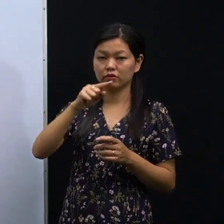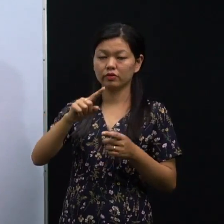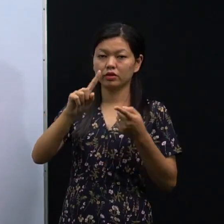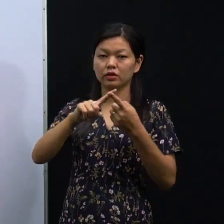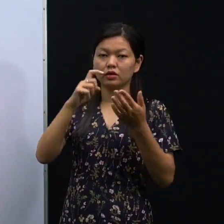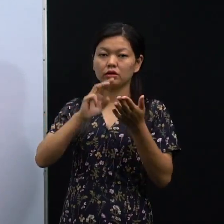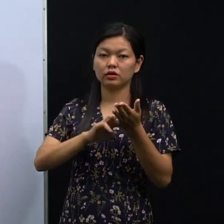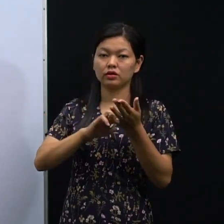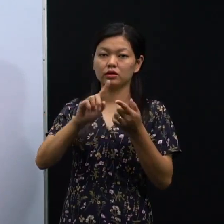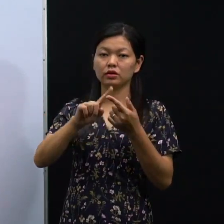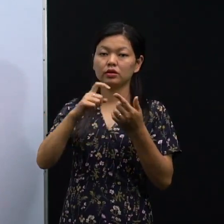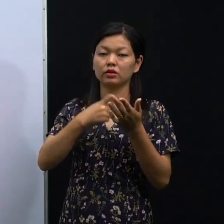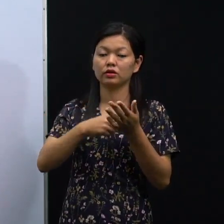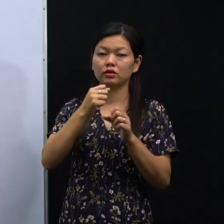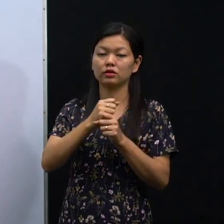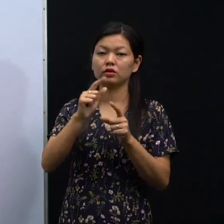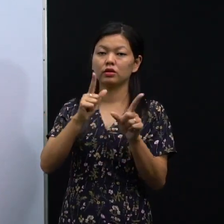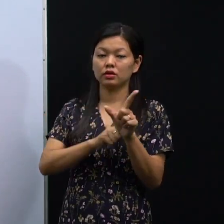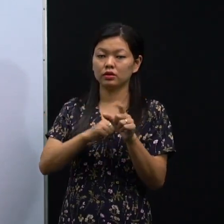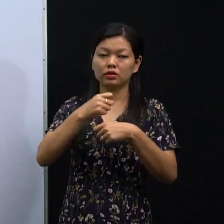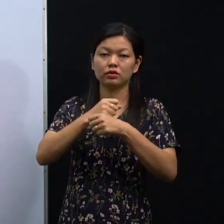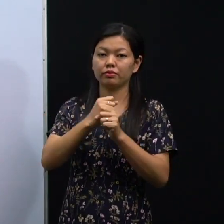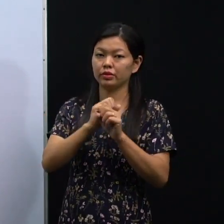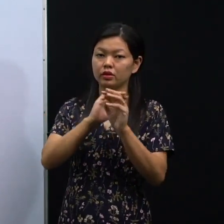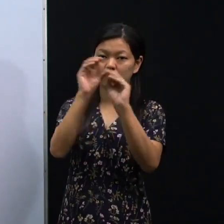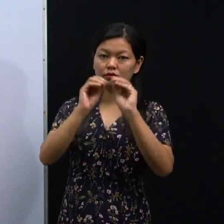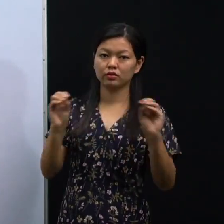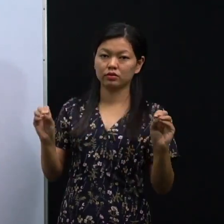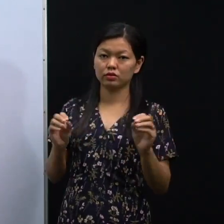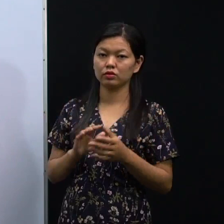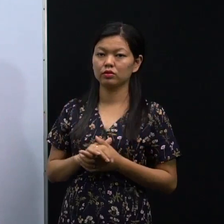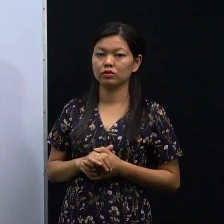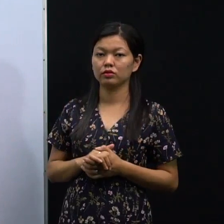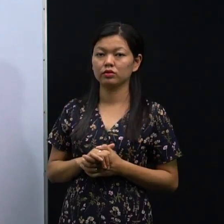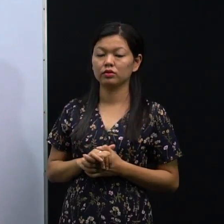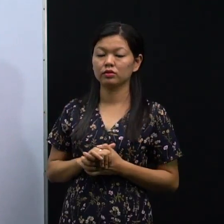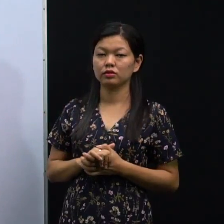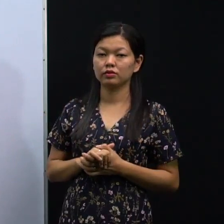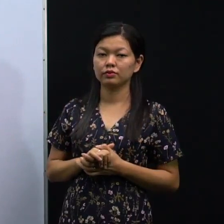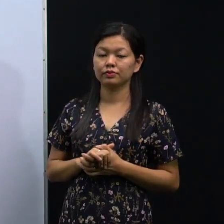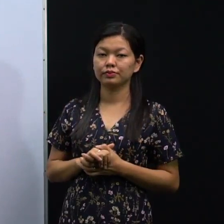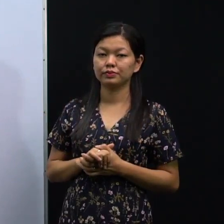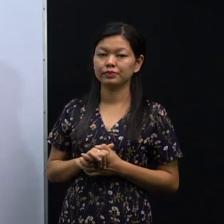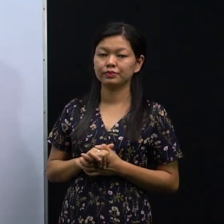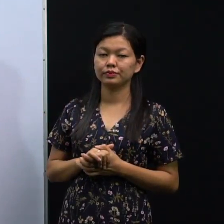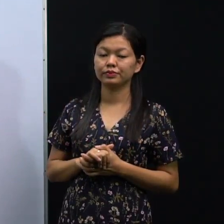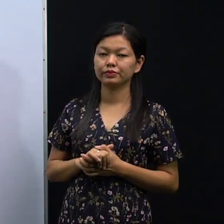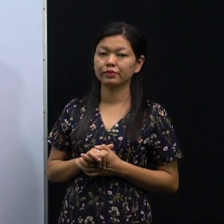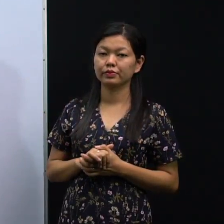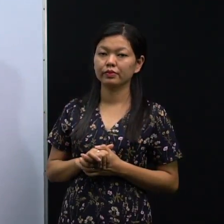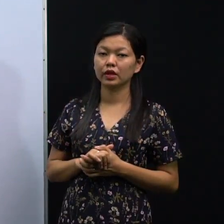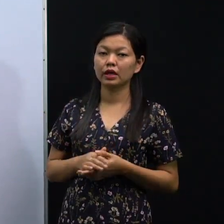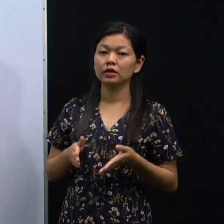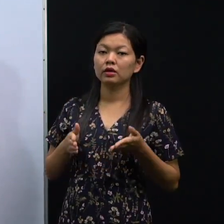Clear? There is a fixed orbit, and then when electron revolves here, they do not radiate energy. Okay, so now you can see